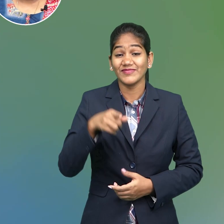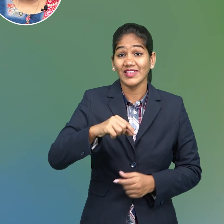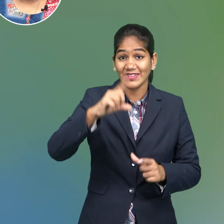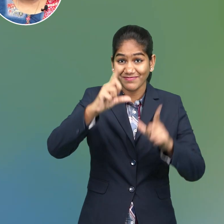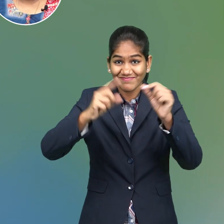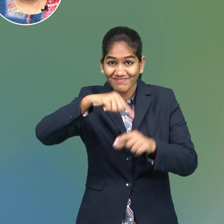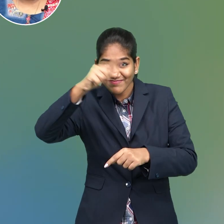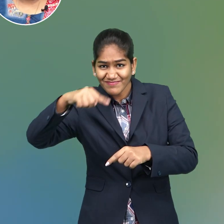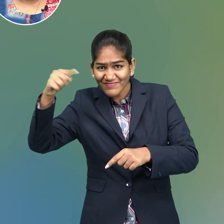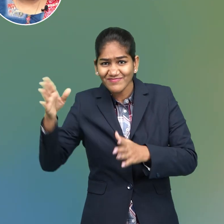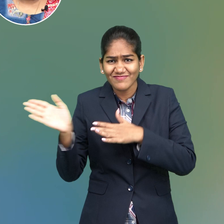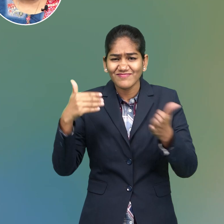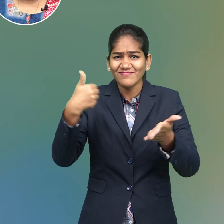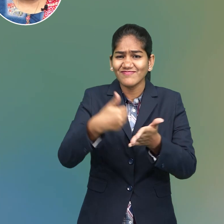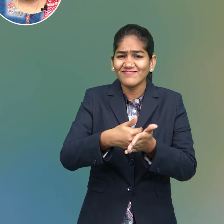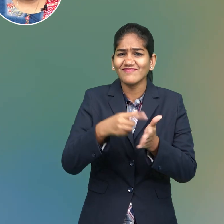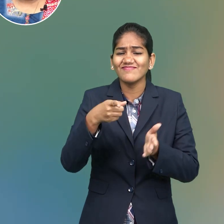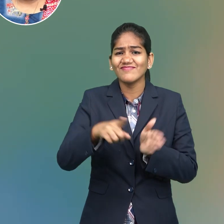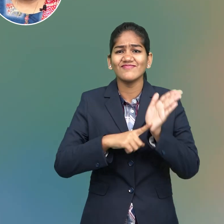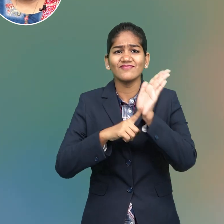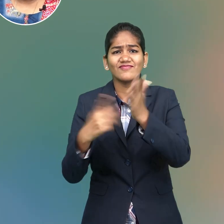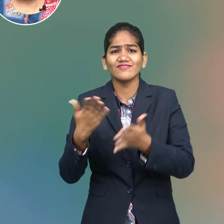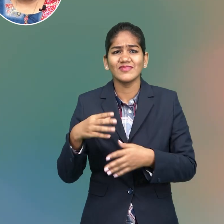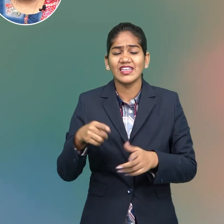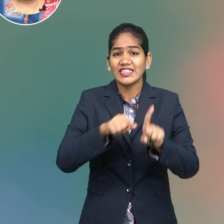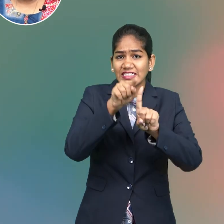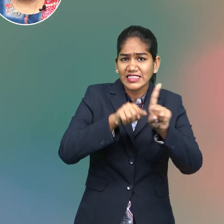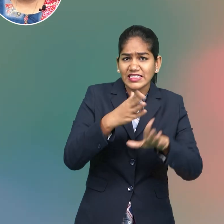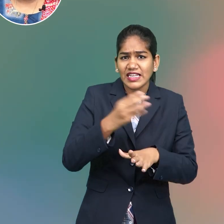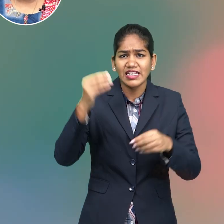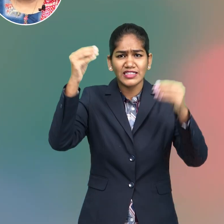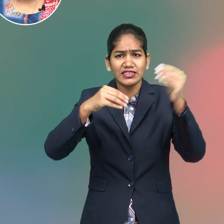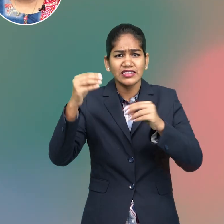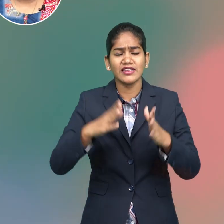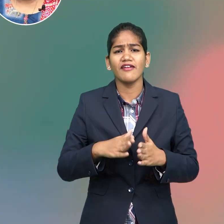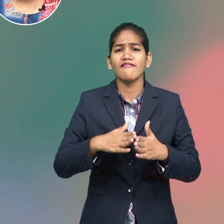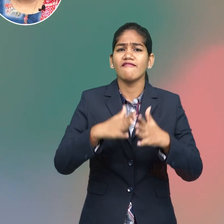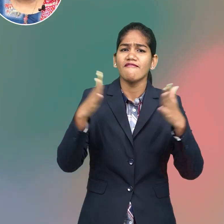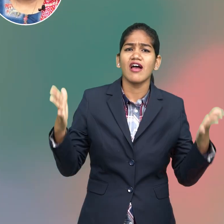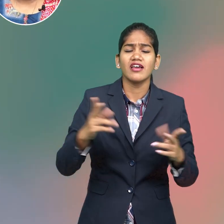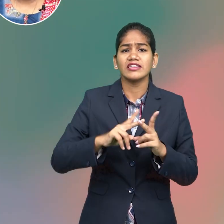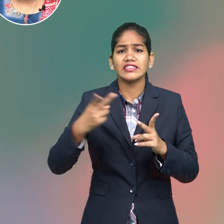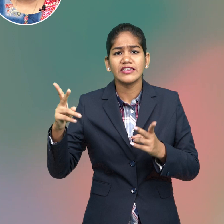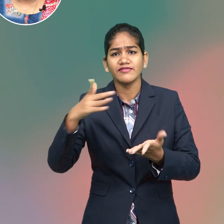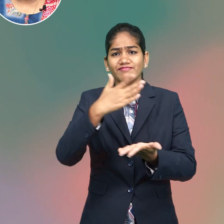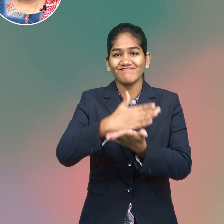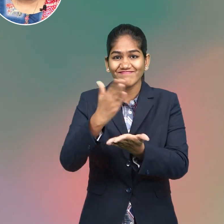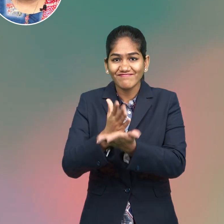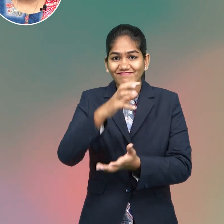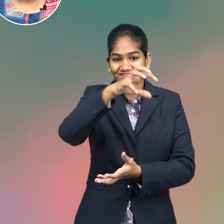Climographs show the temperature and rainfall vary in different parts of the